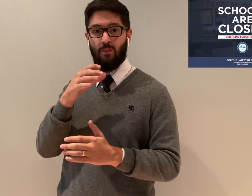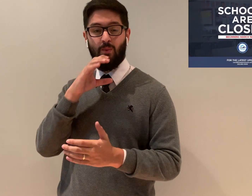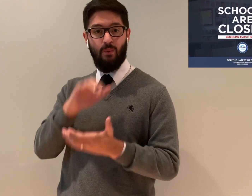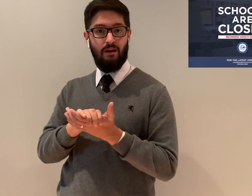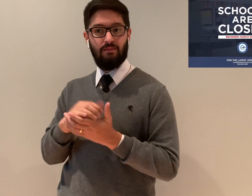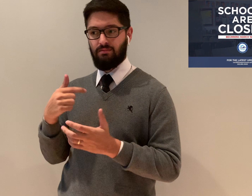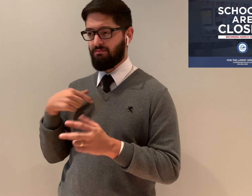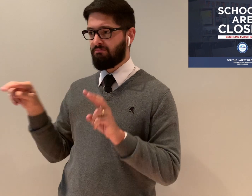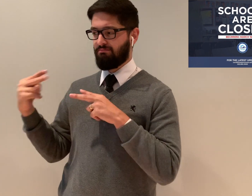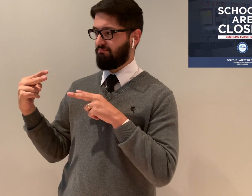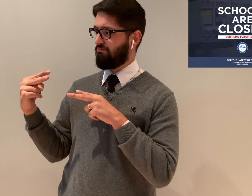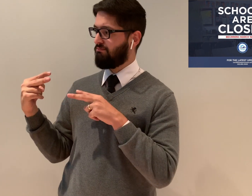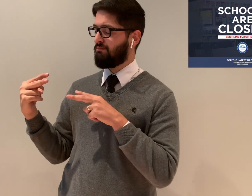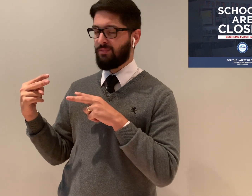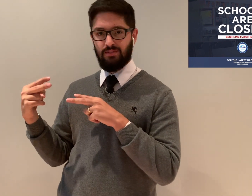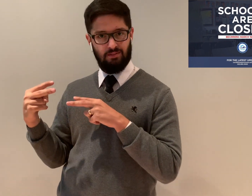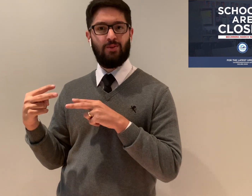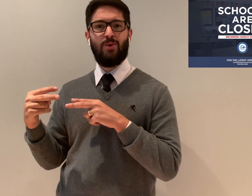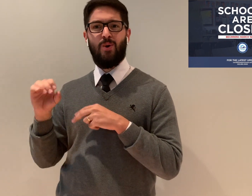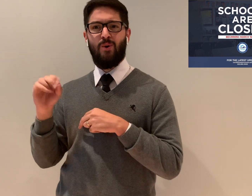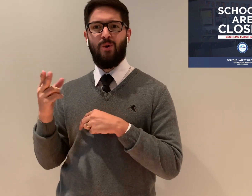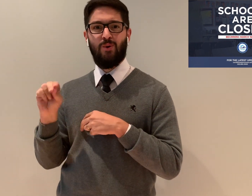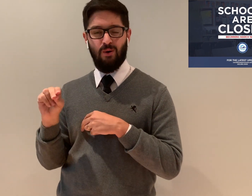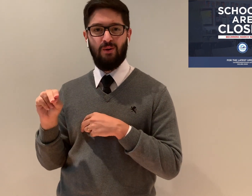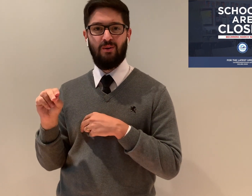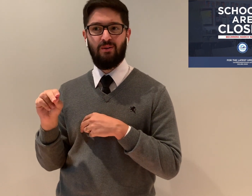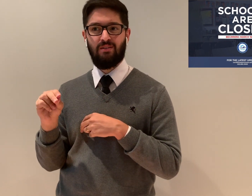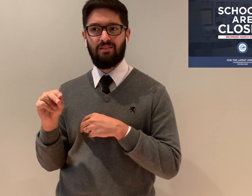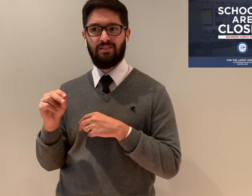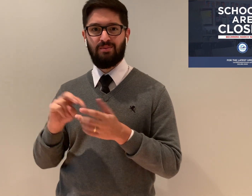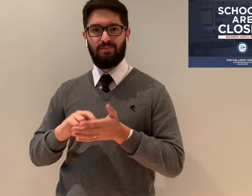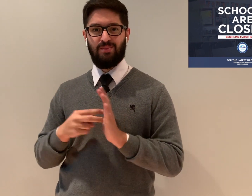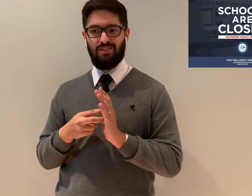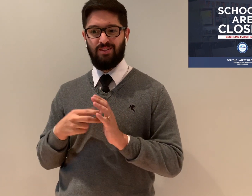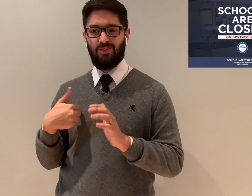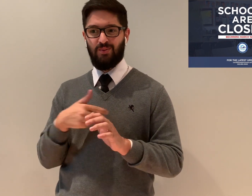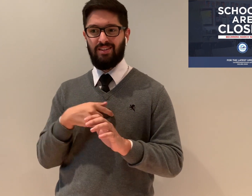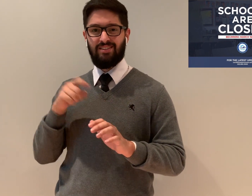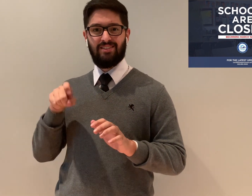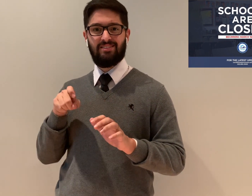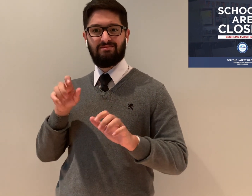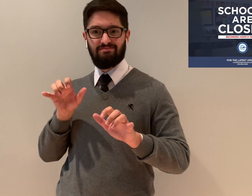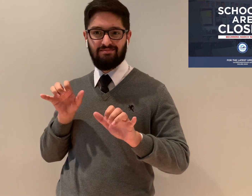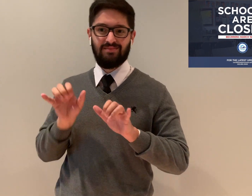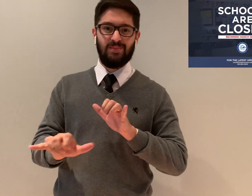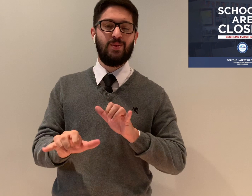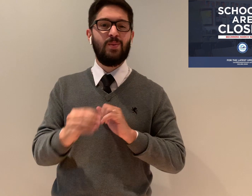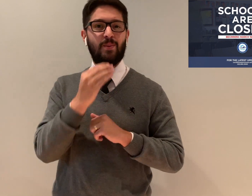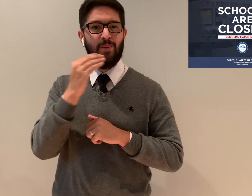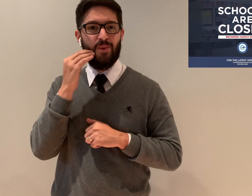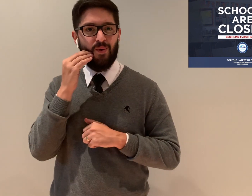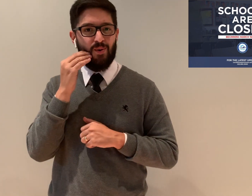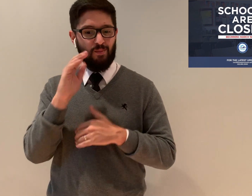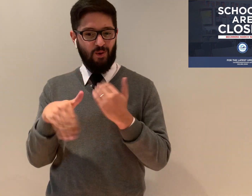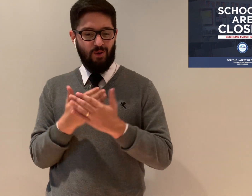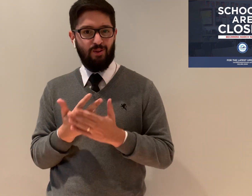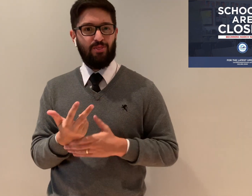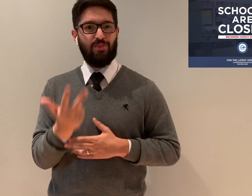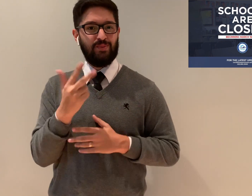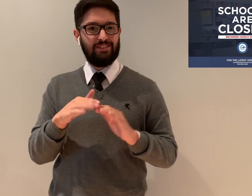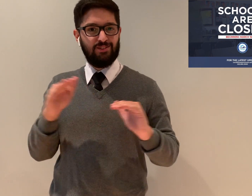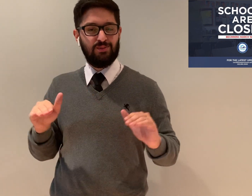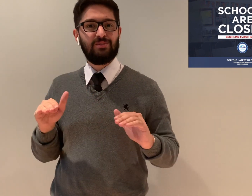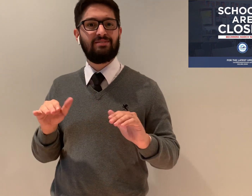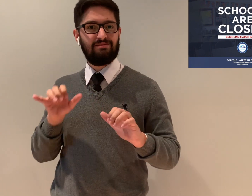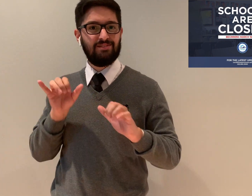moment, my wife and I looked at each other and we said, oh no, we're gonna have to quarantine with